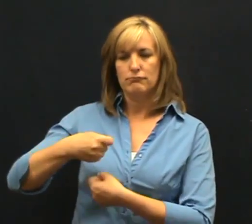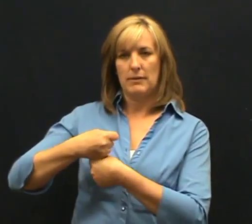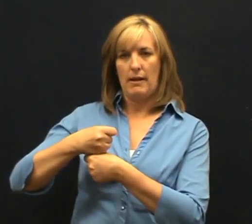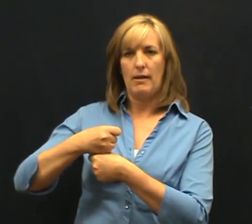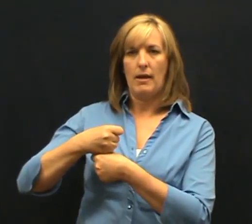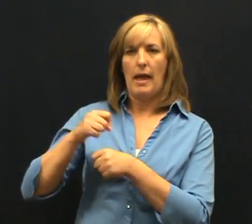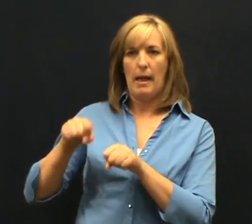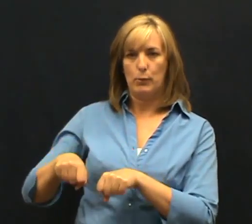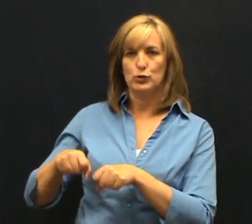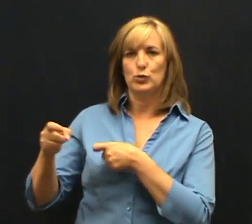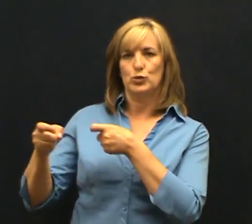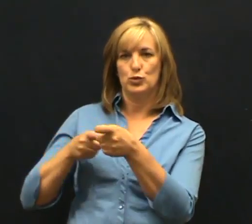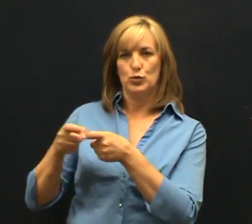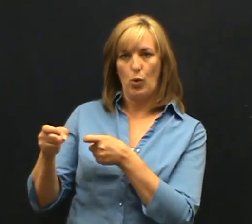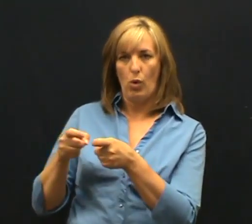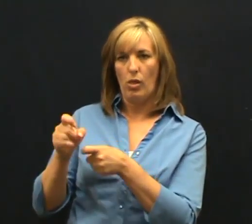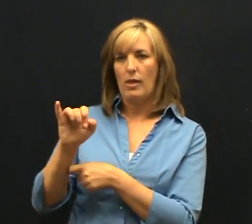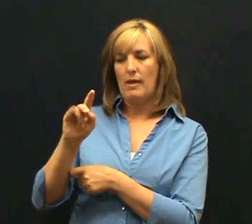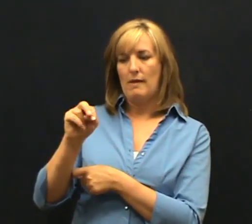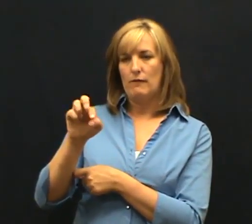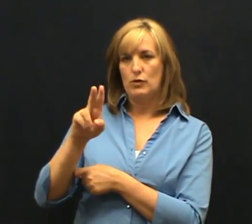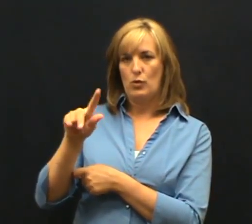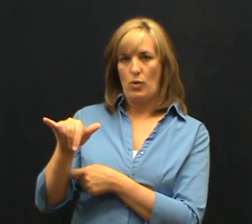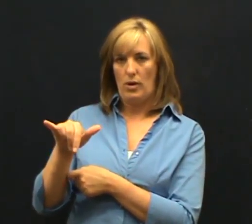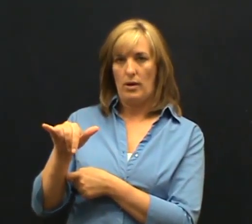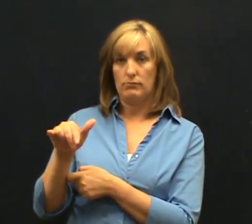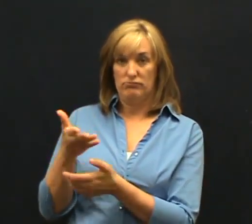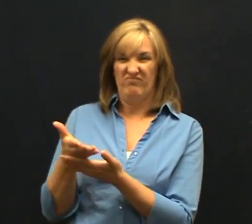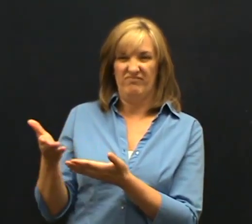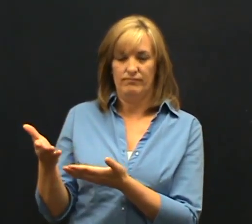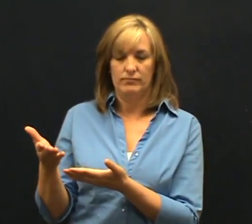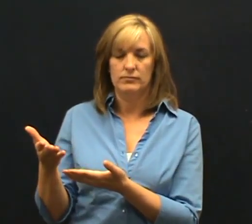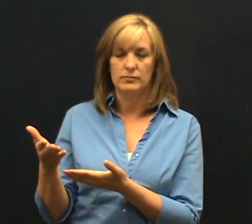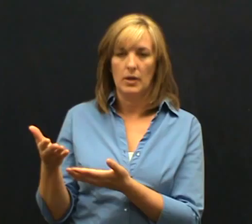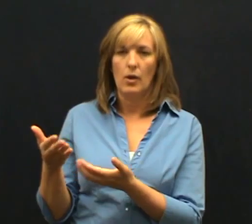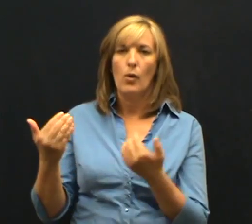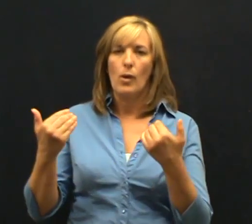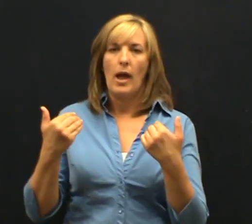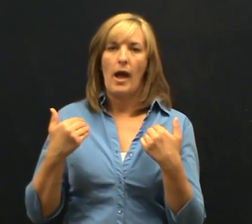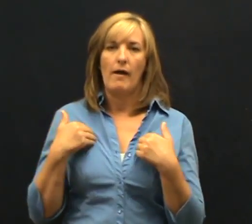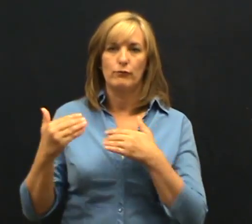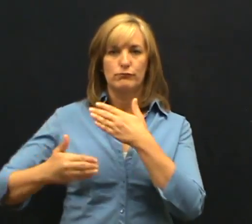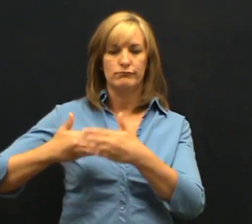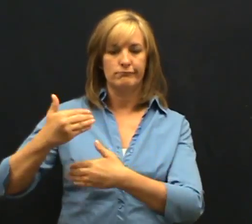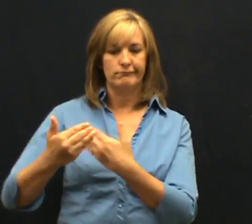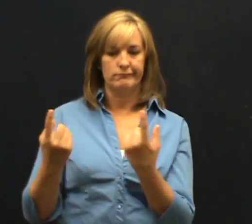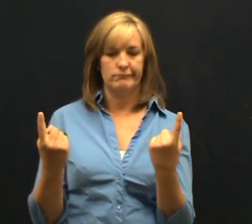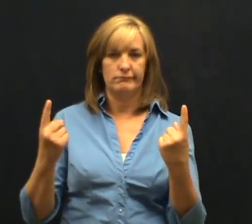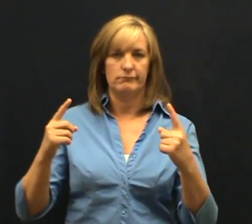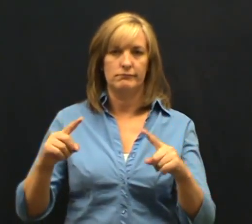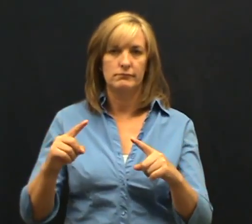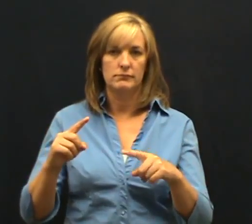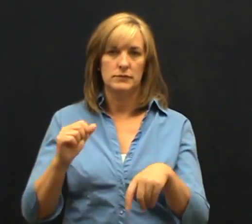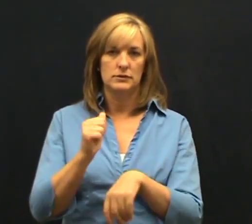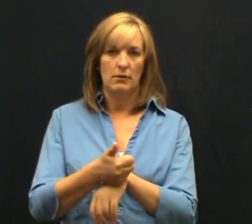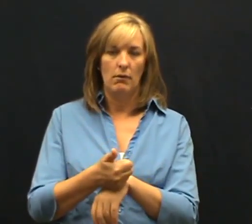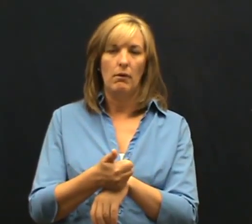inventory. So we want to be able to have procedures in place so that we know whether our inventory is being